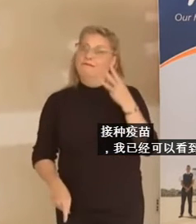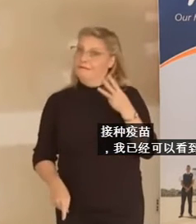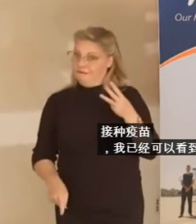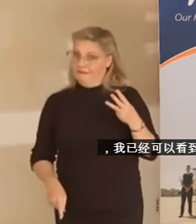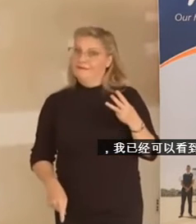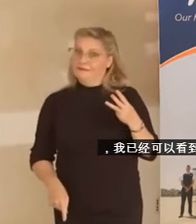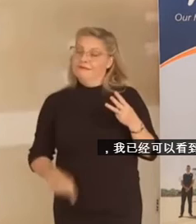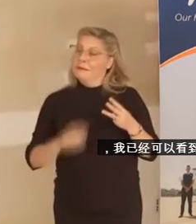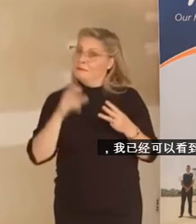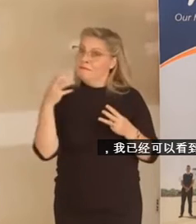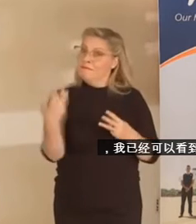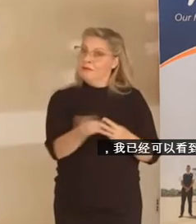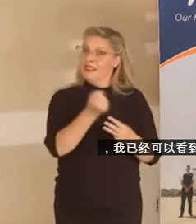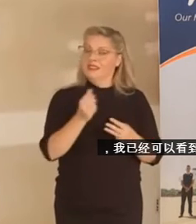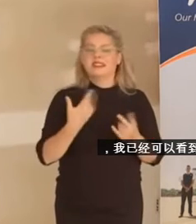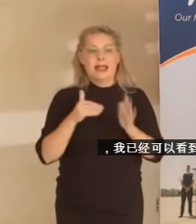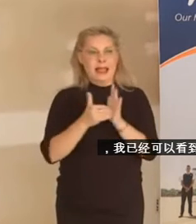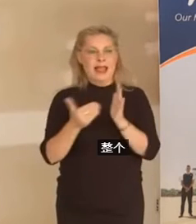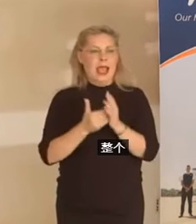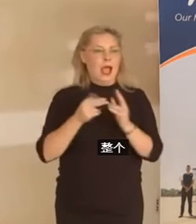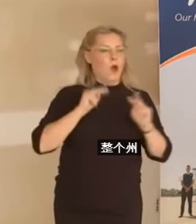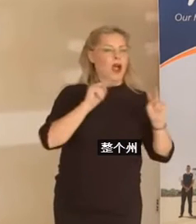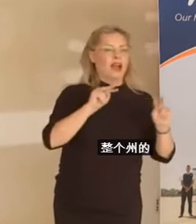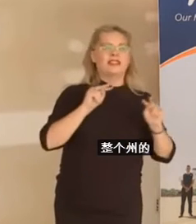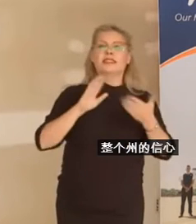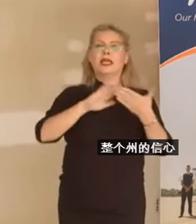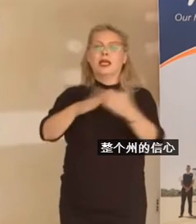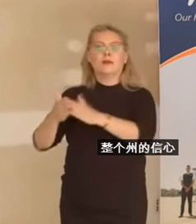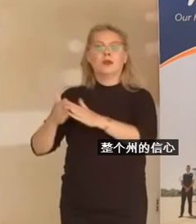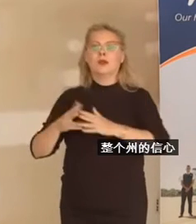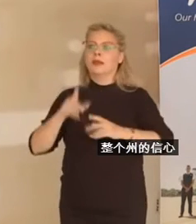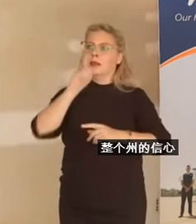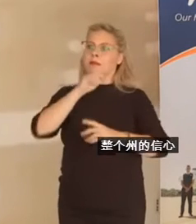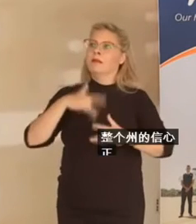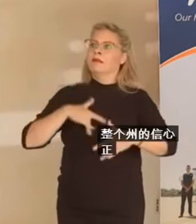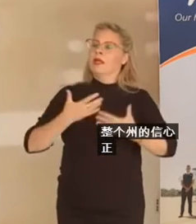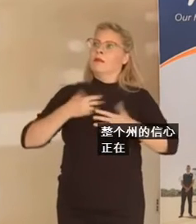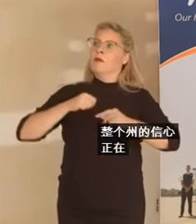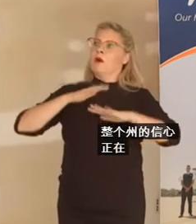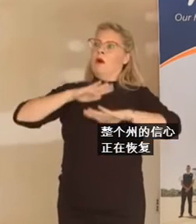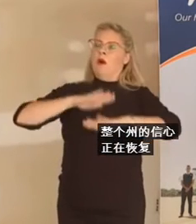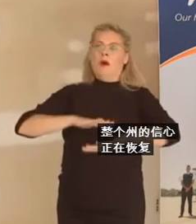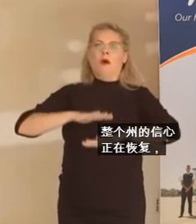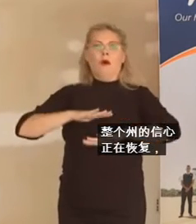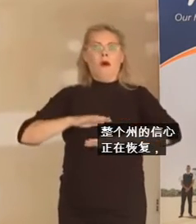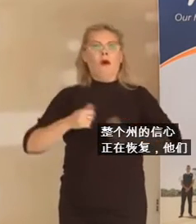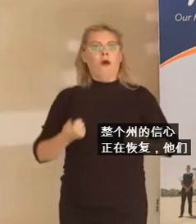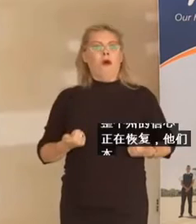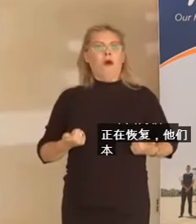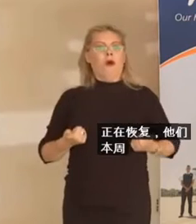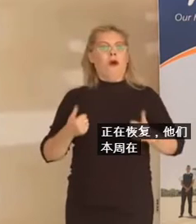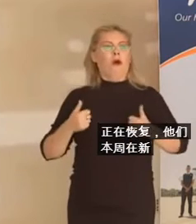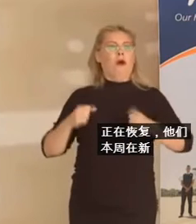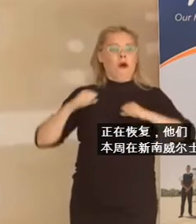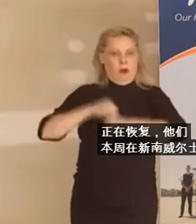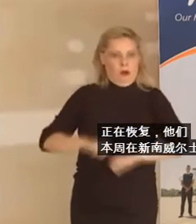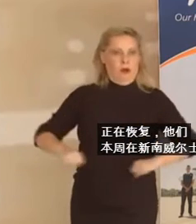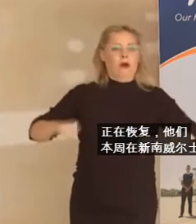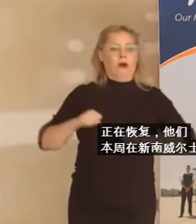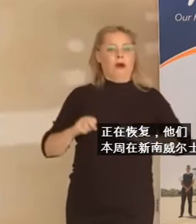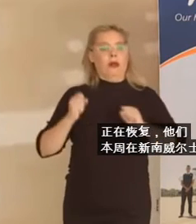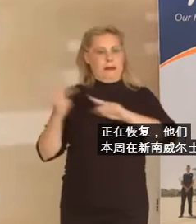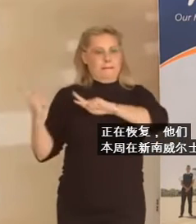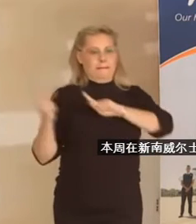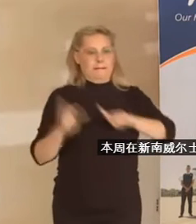see confidence returning right across our state. And being out in far west New South Wales during the